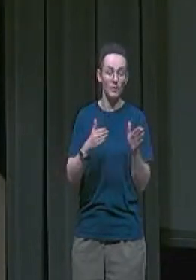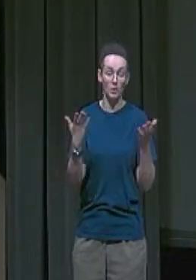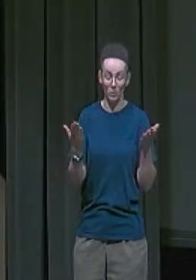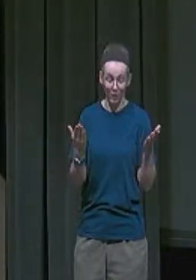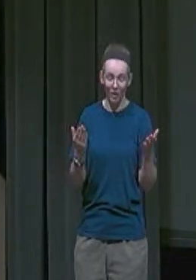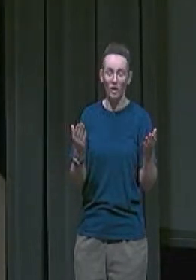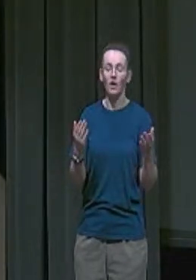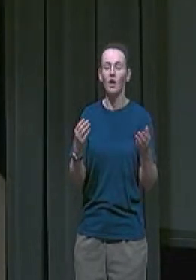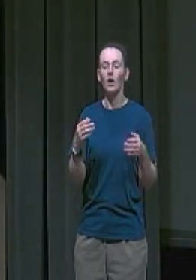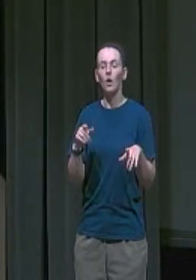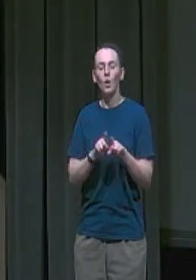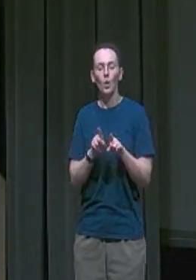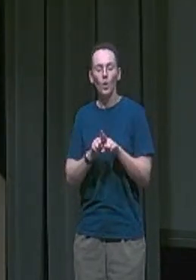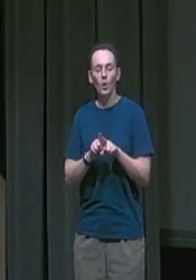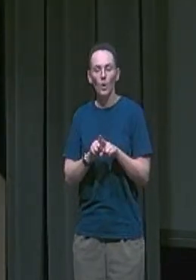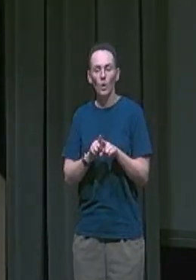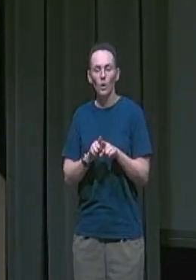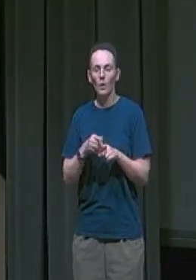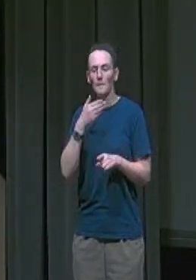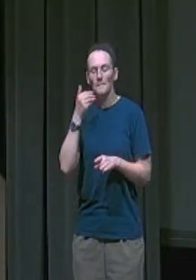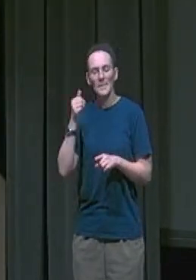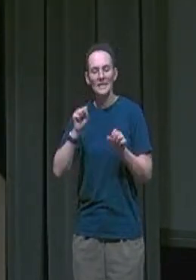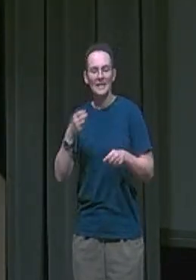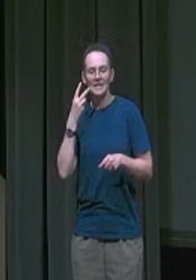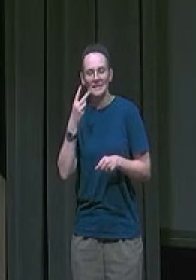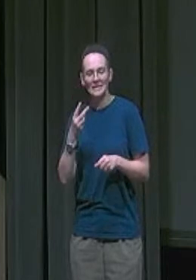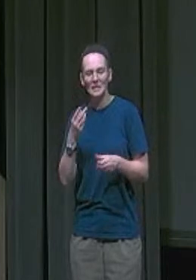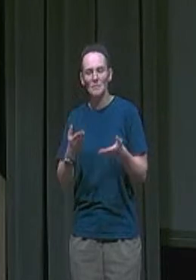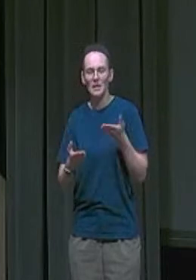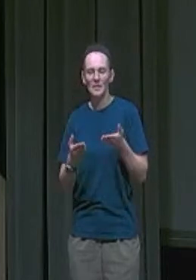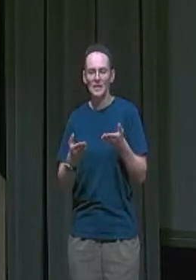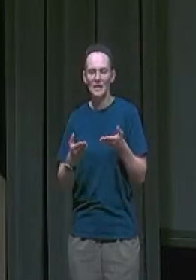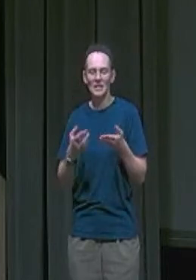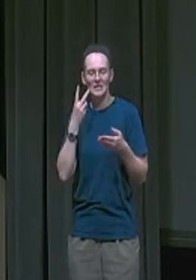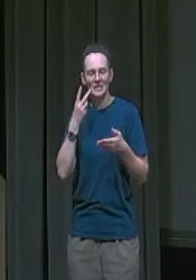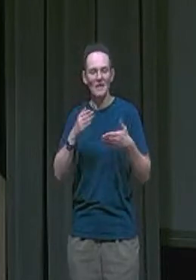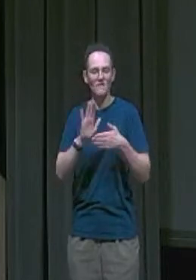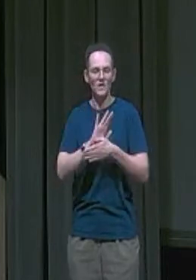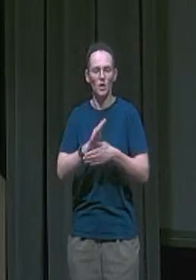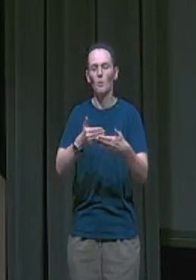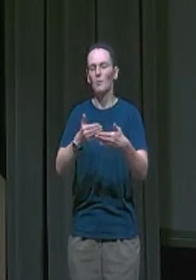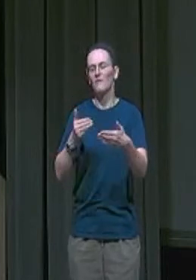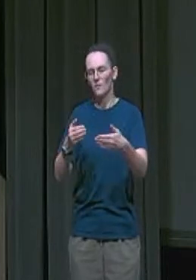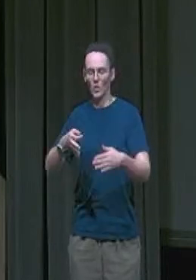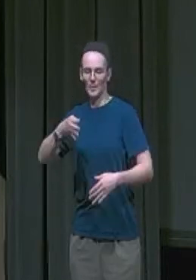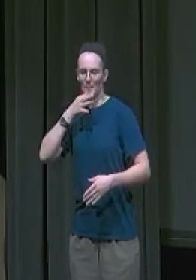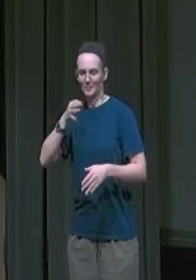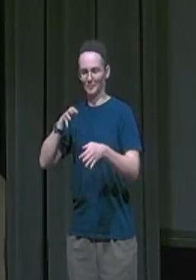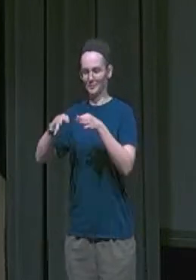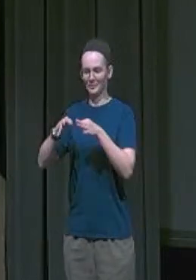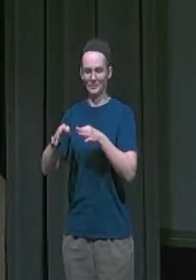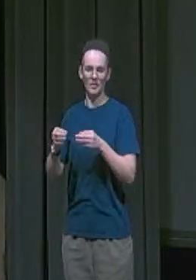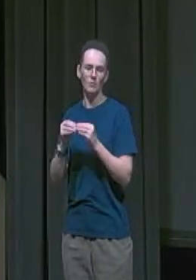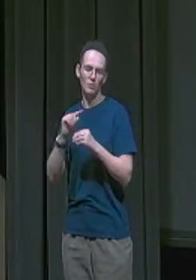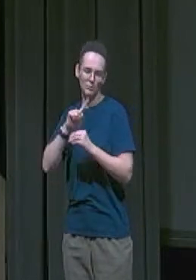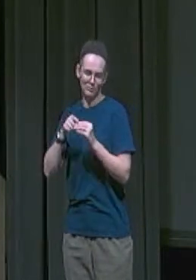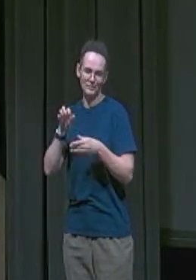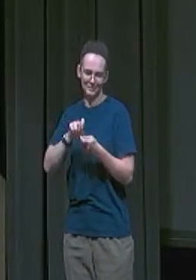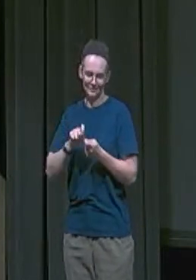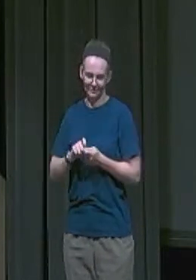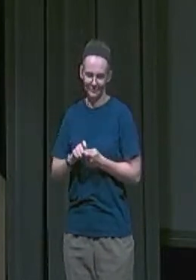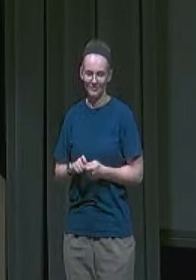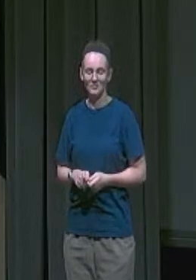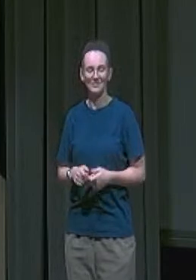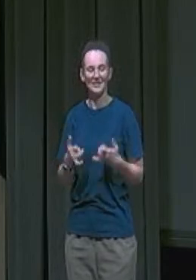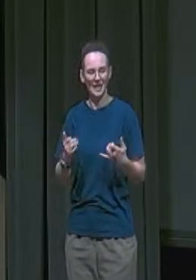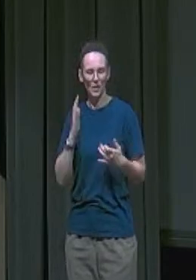and it's best to see probably this video before we have our experts tell you a little bit more about the details. So